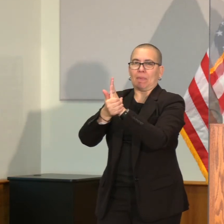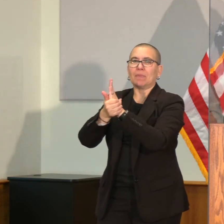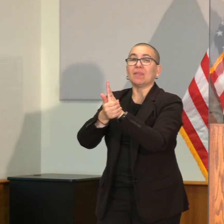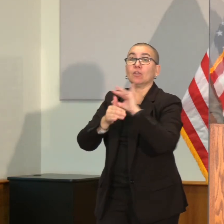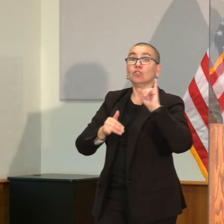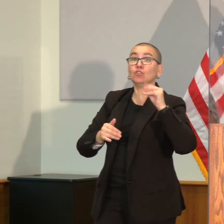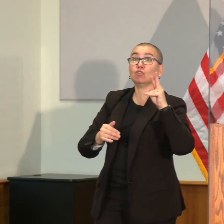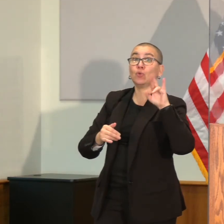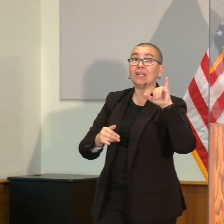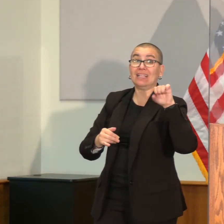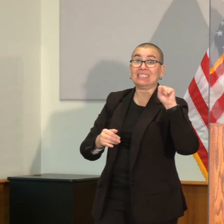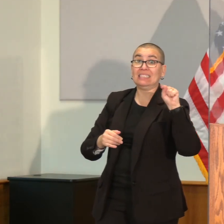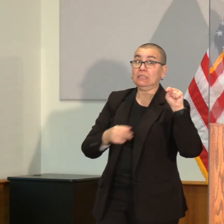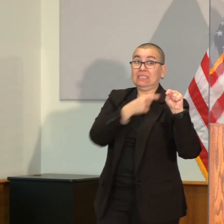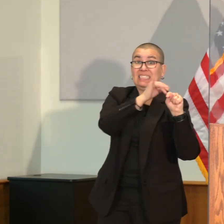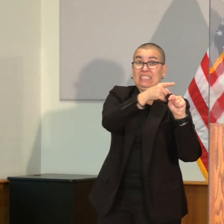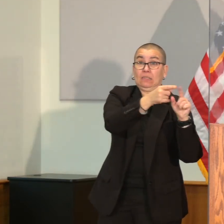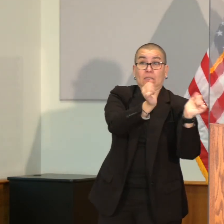swept up in